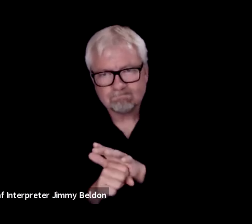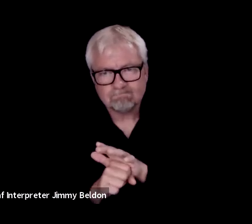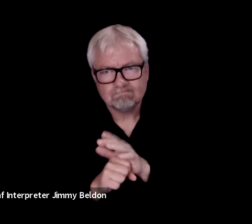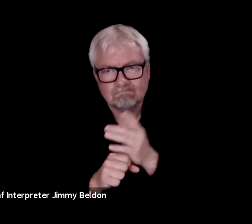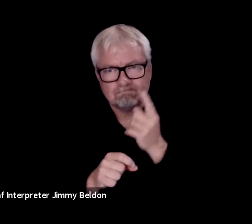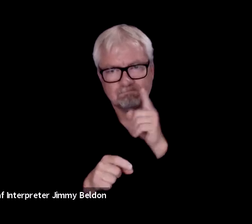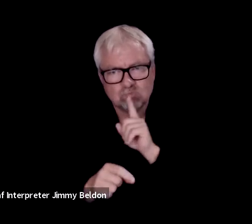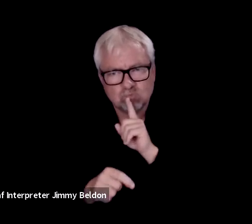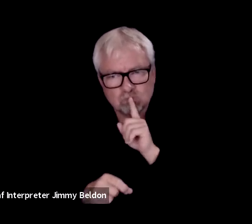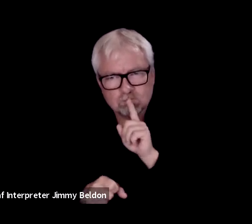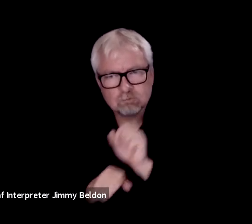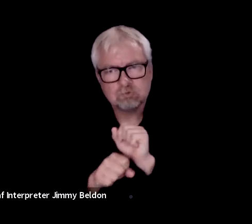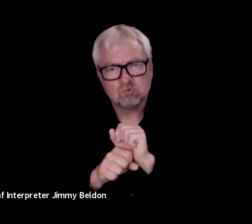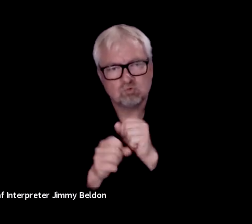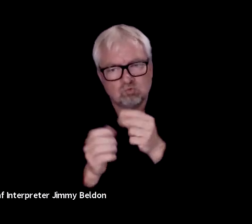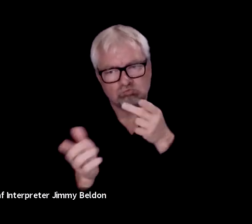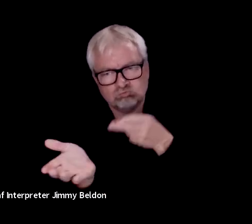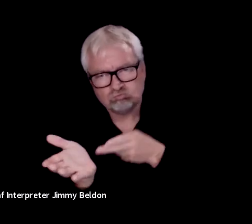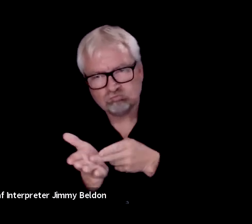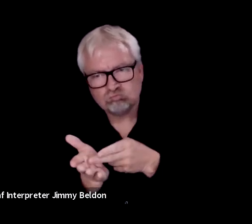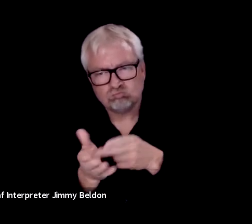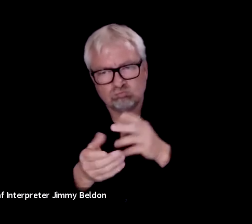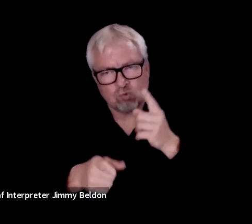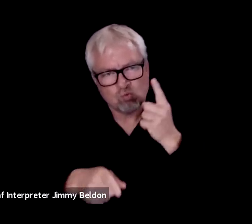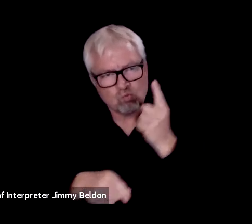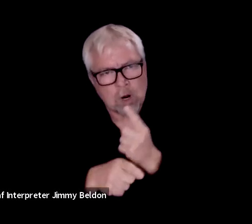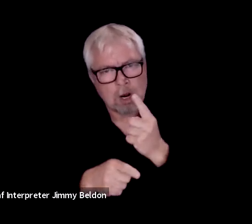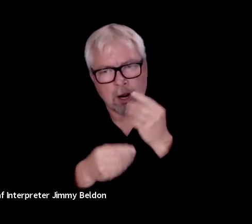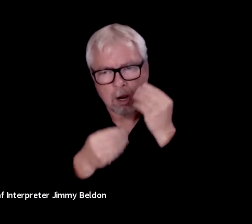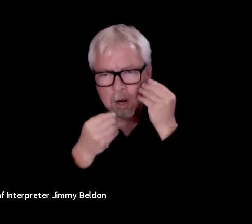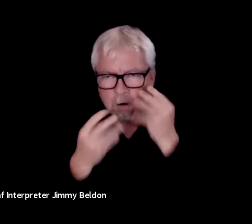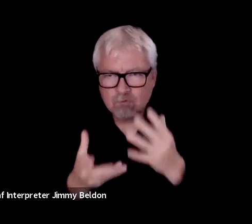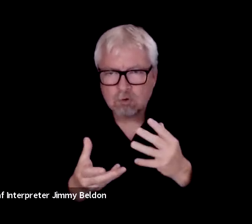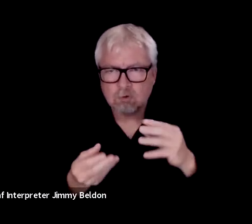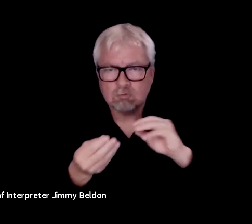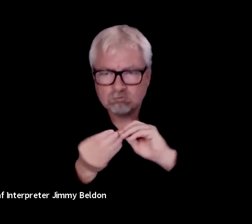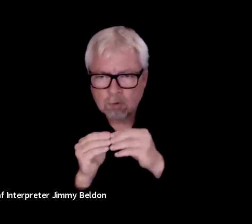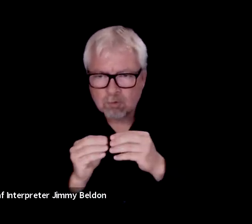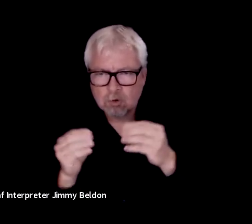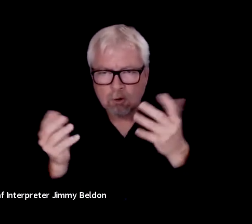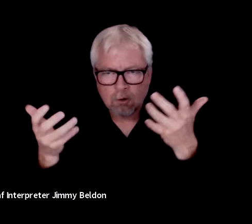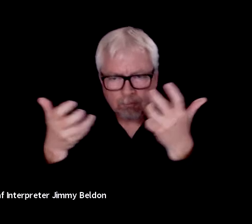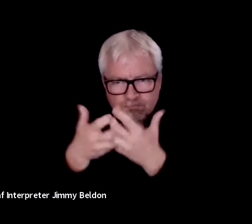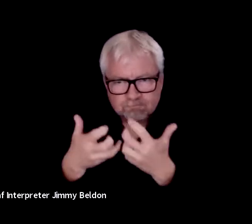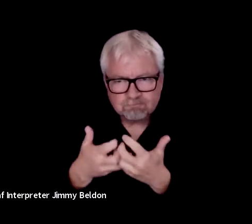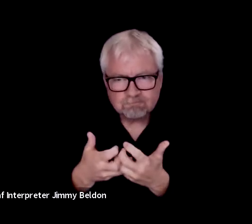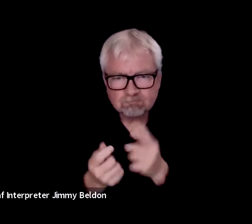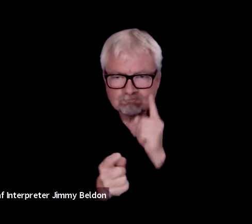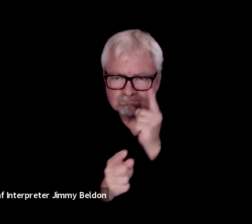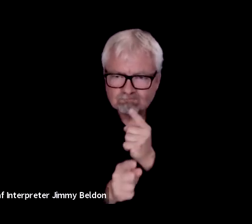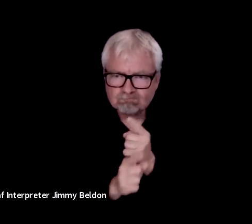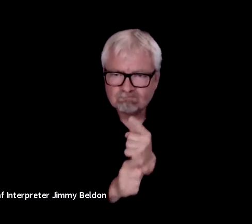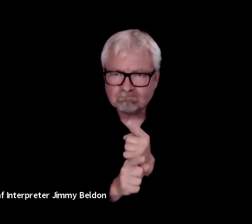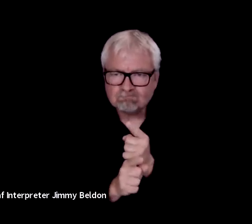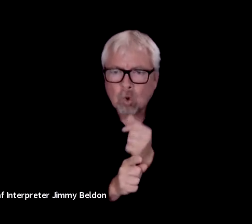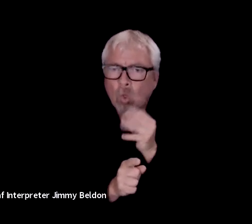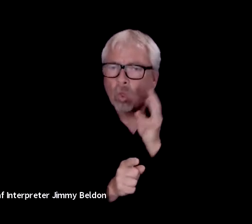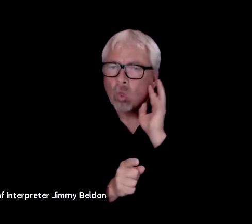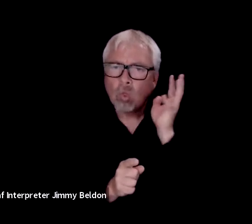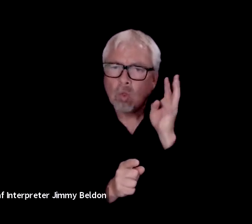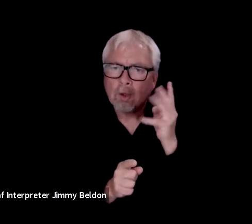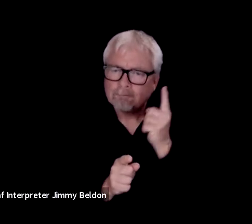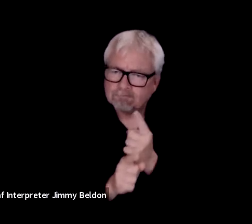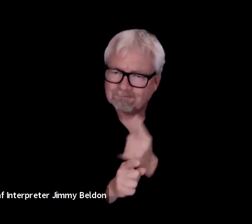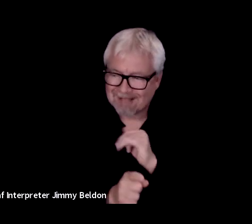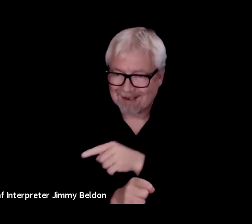sure that the data are the best and most accurate possible to inform public health policy and learnings about